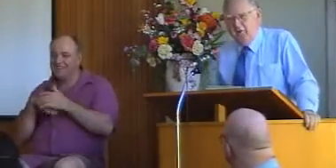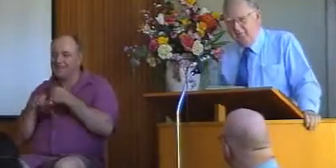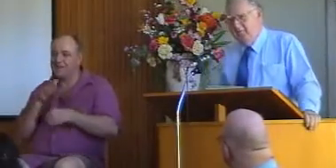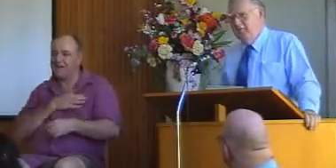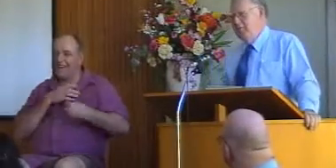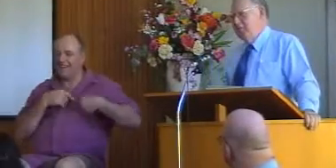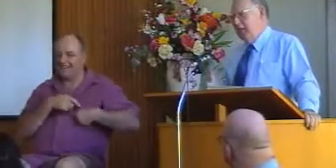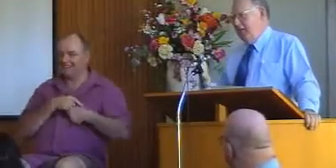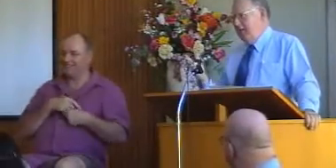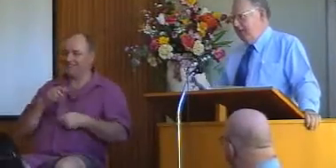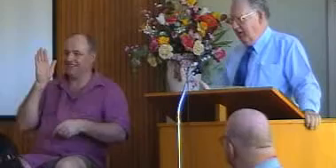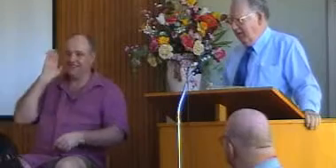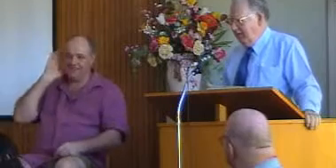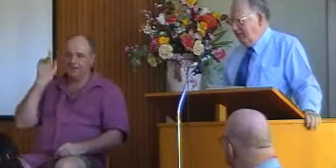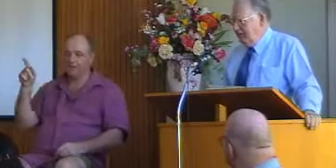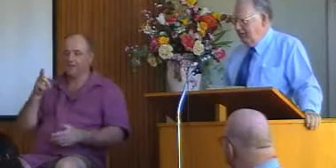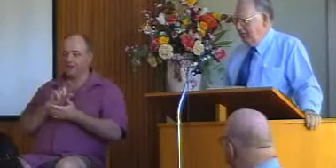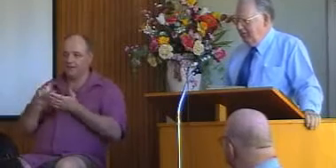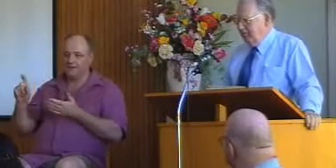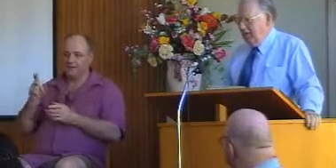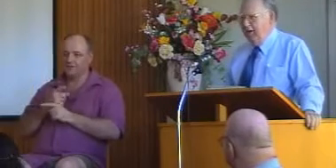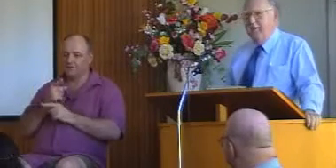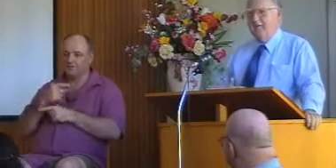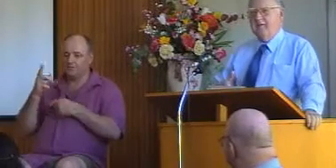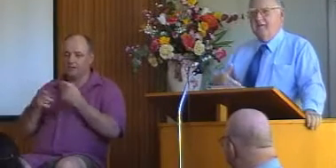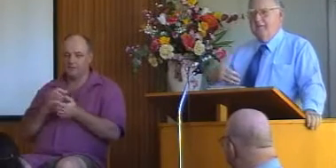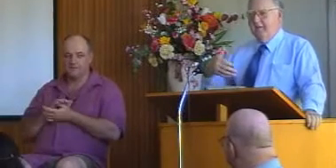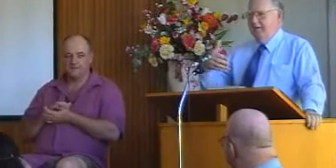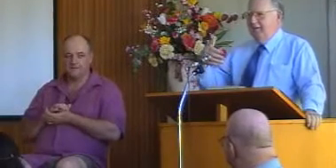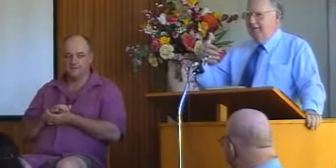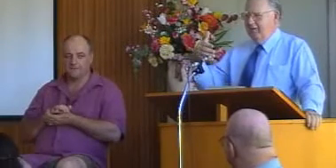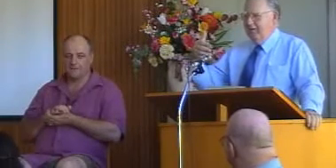hear John speak so clearly about